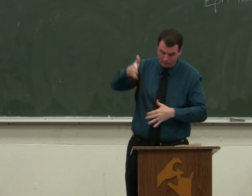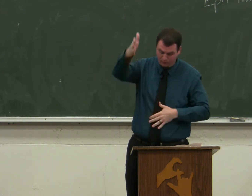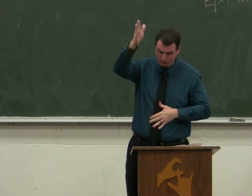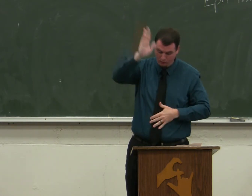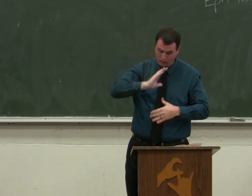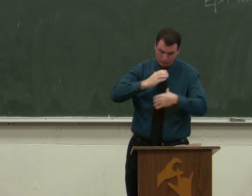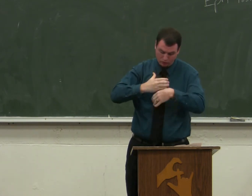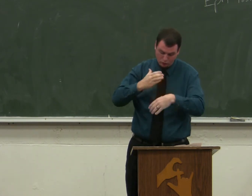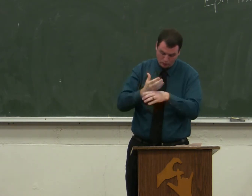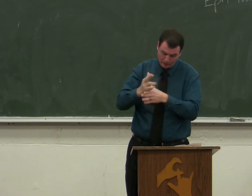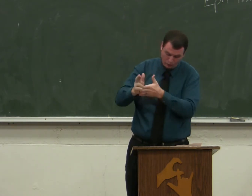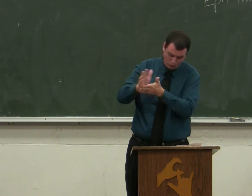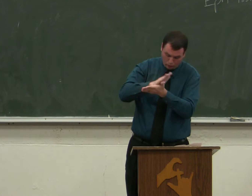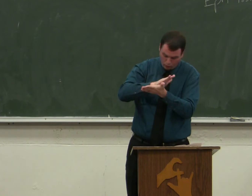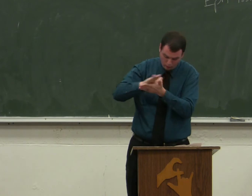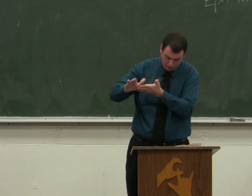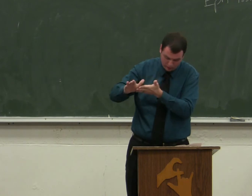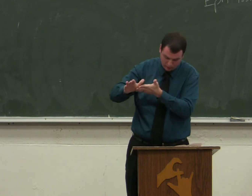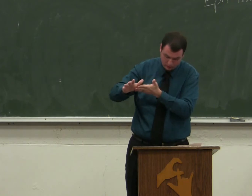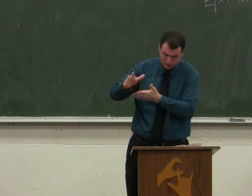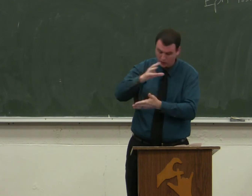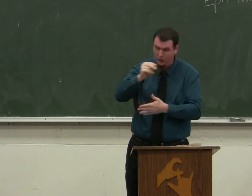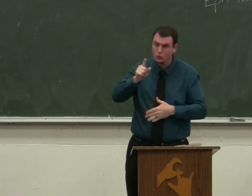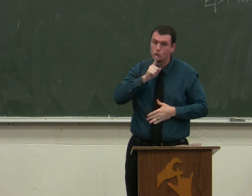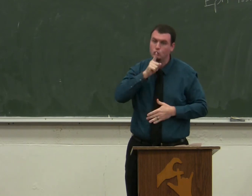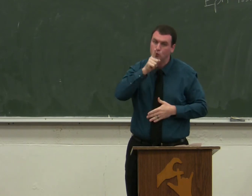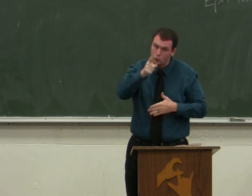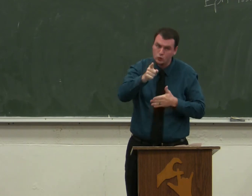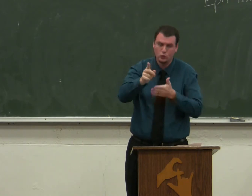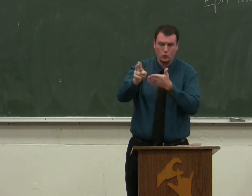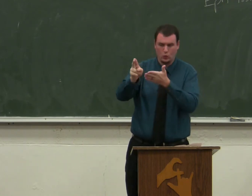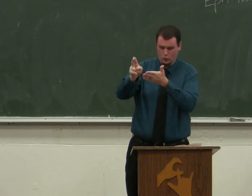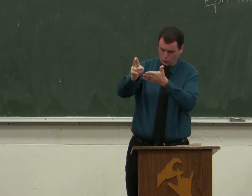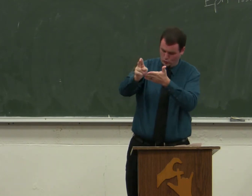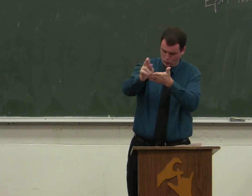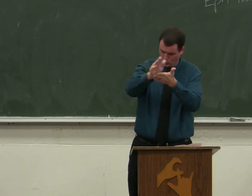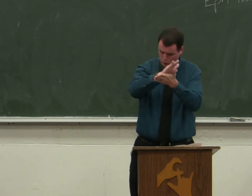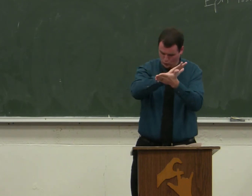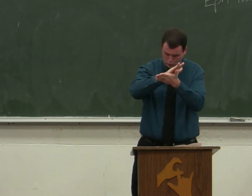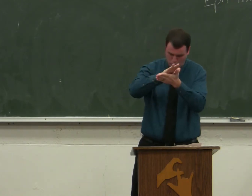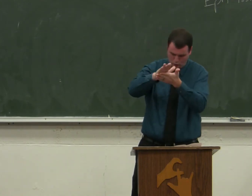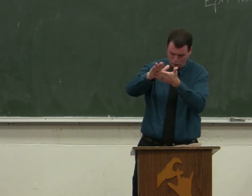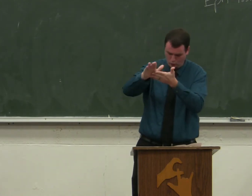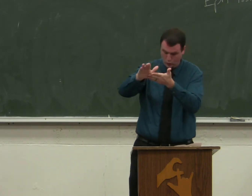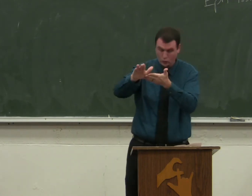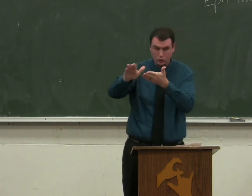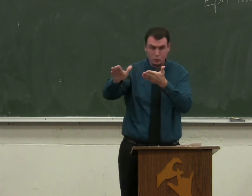after God is created in righteousness and true holiness.